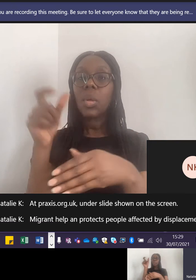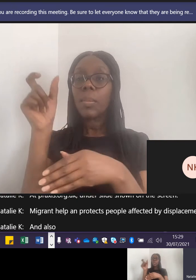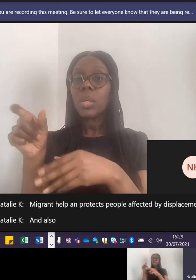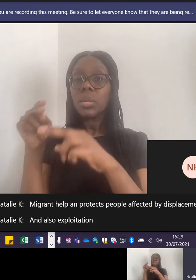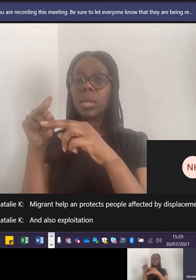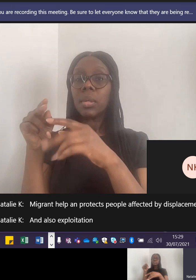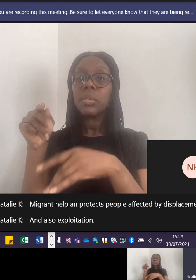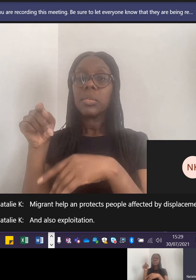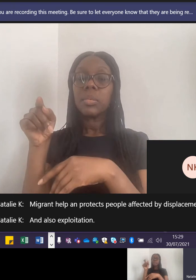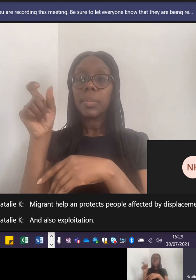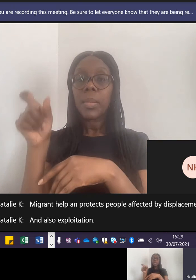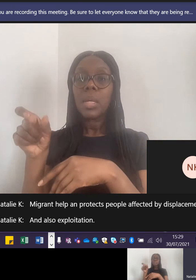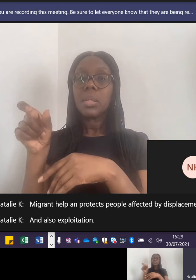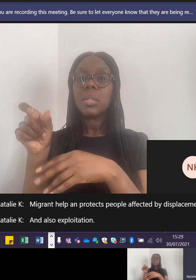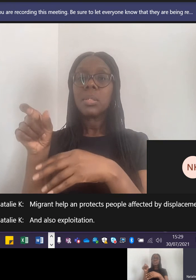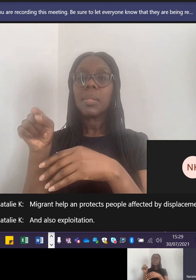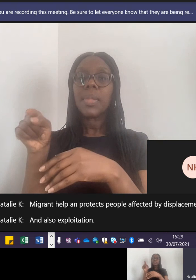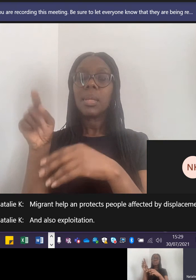exploitation,